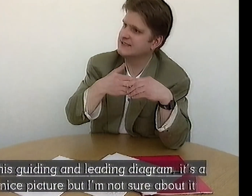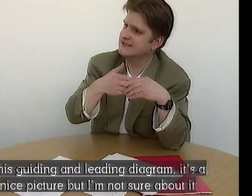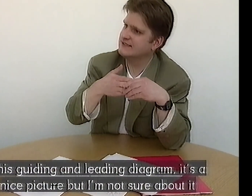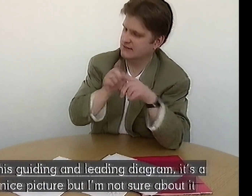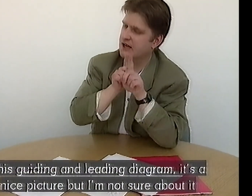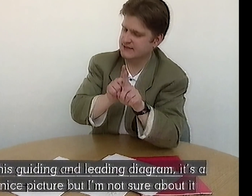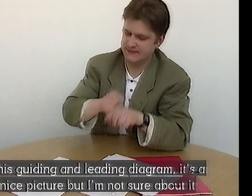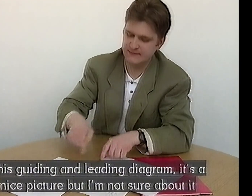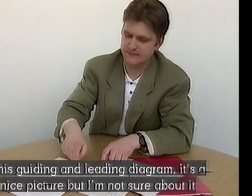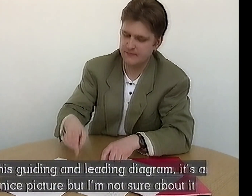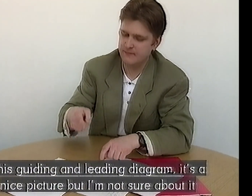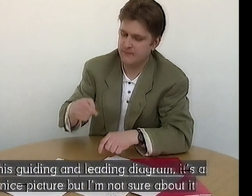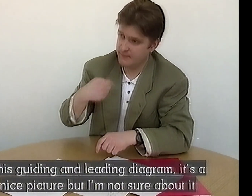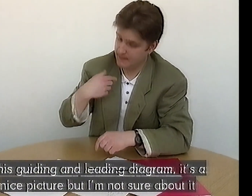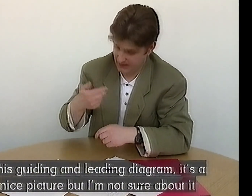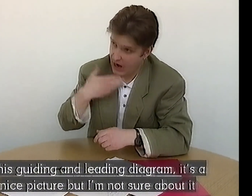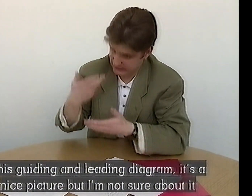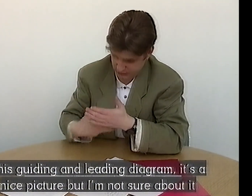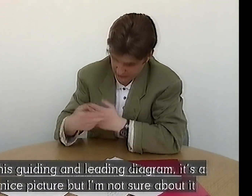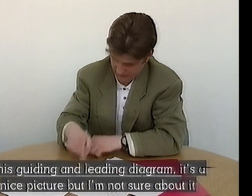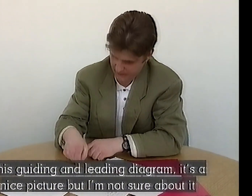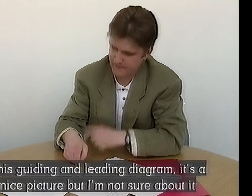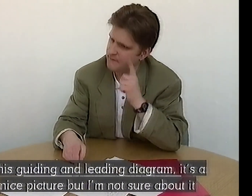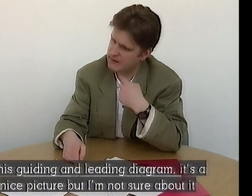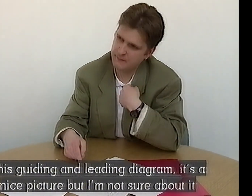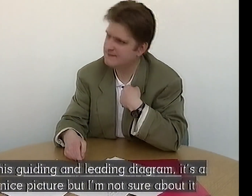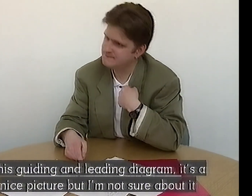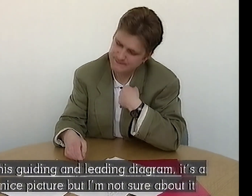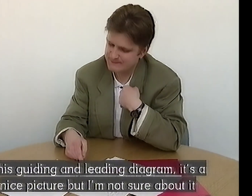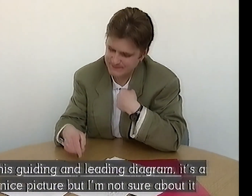This guiding and leading diagram, it's a nice picture, but I'm not sure about it.